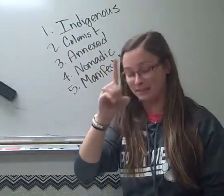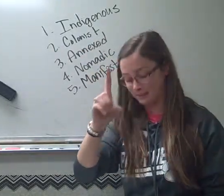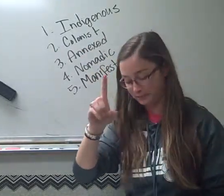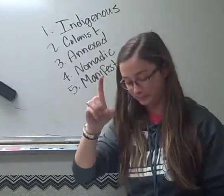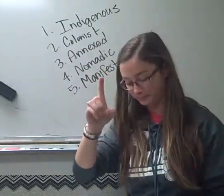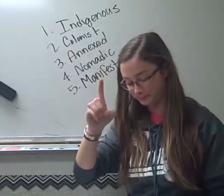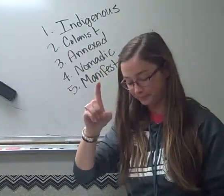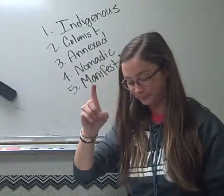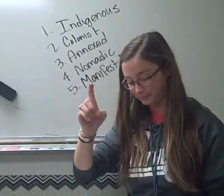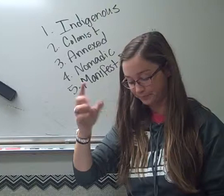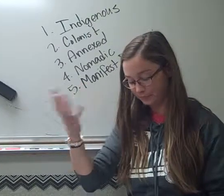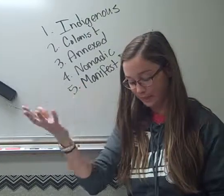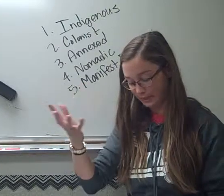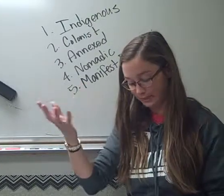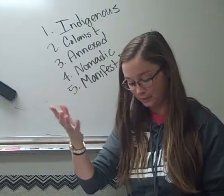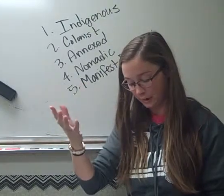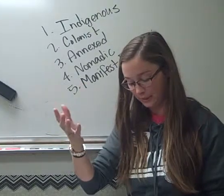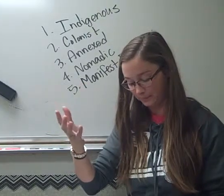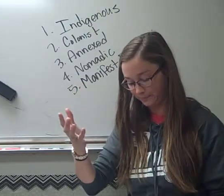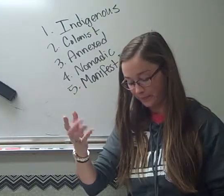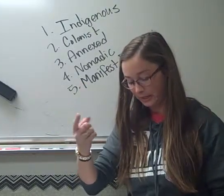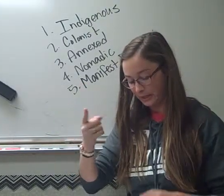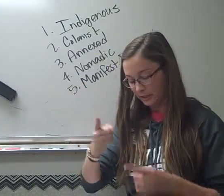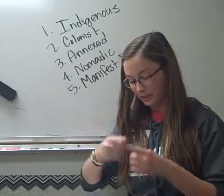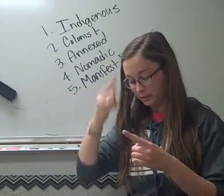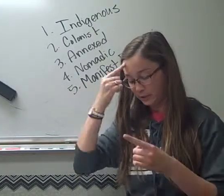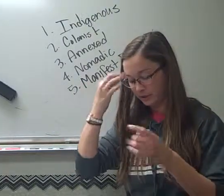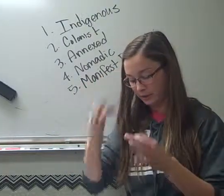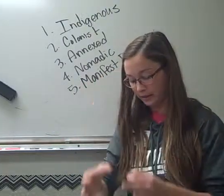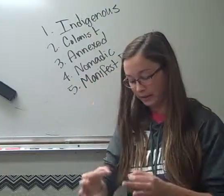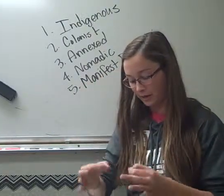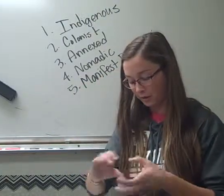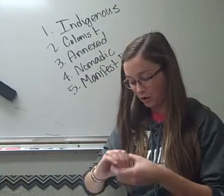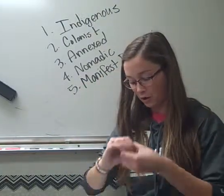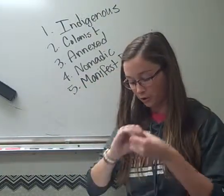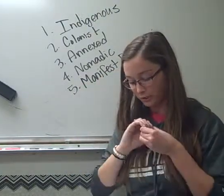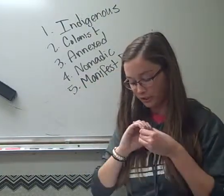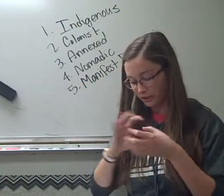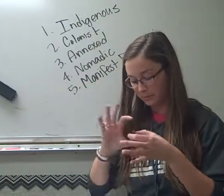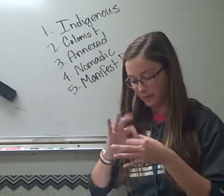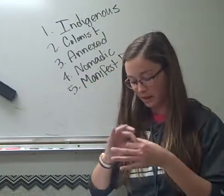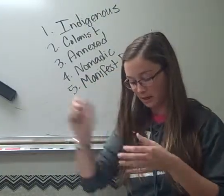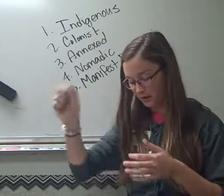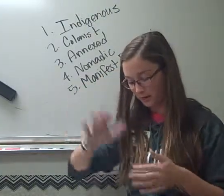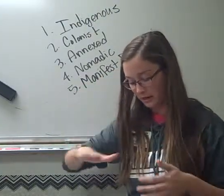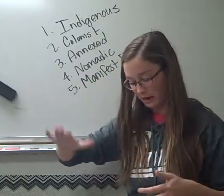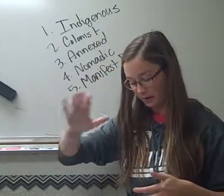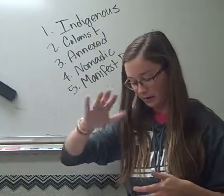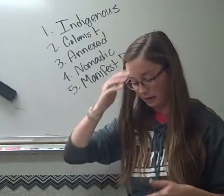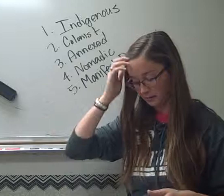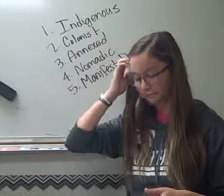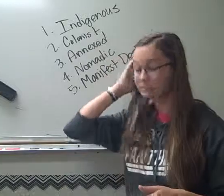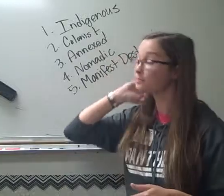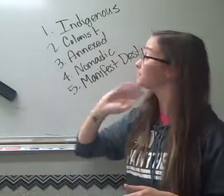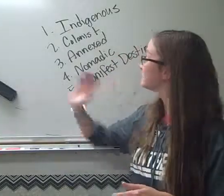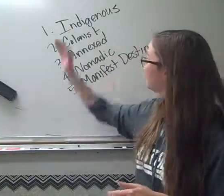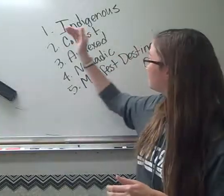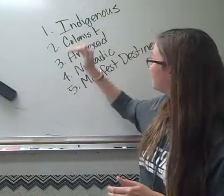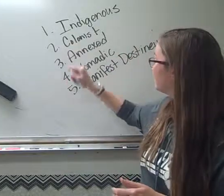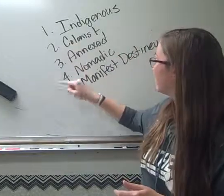annexed, is what? To declare ownership of an area. The next